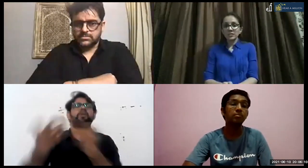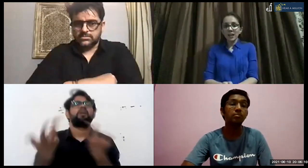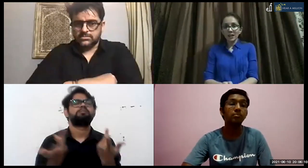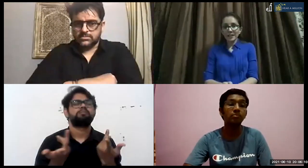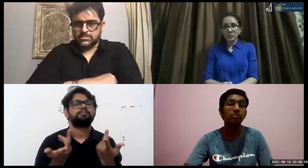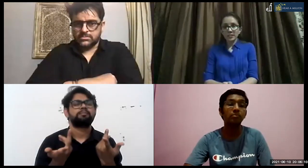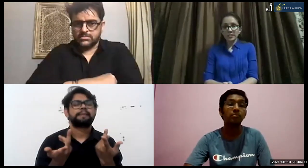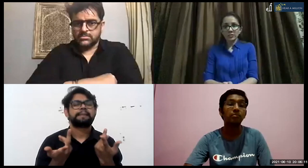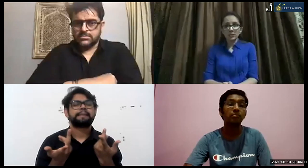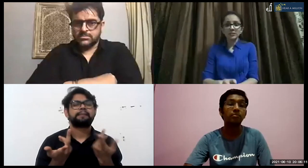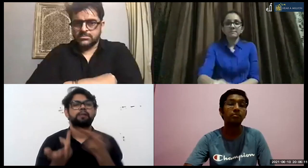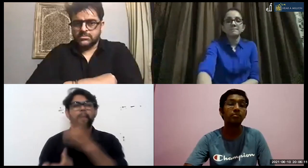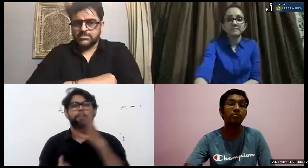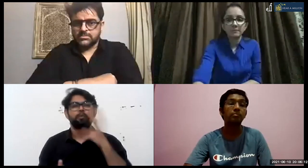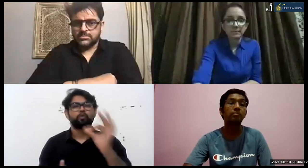villages